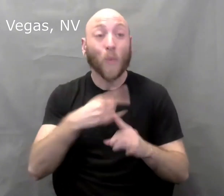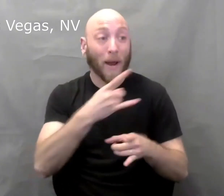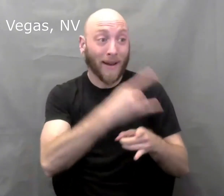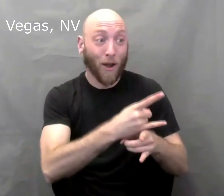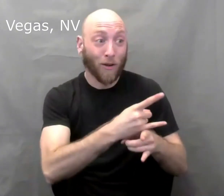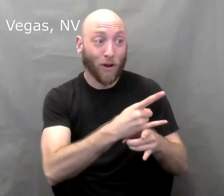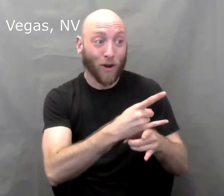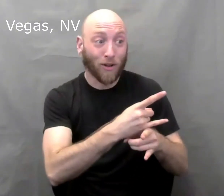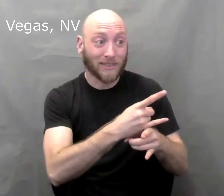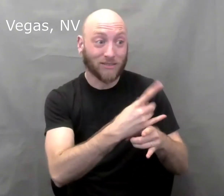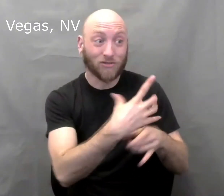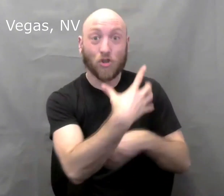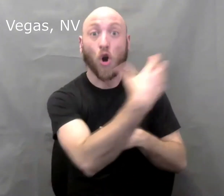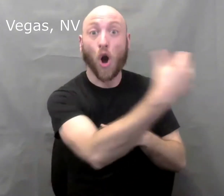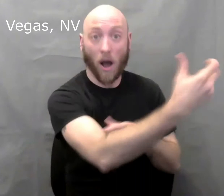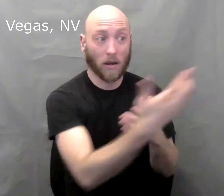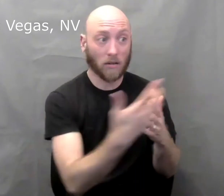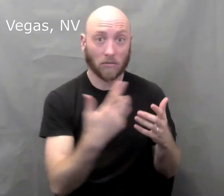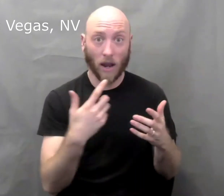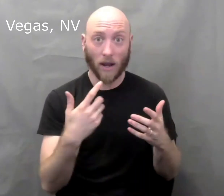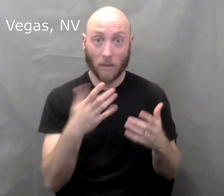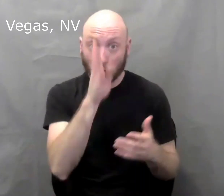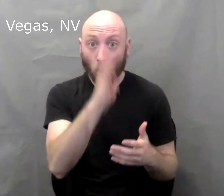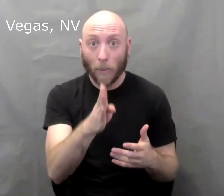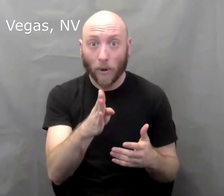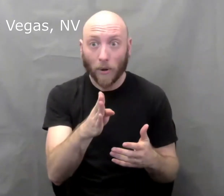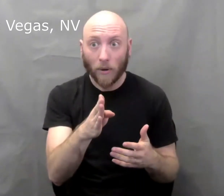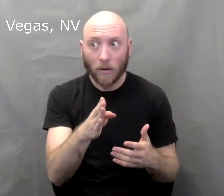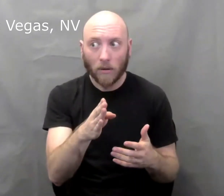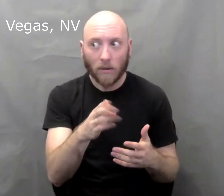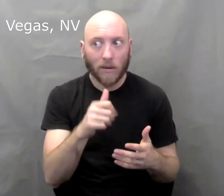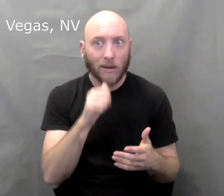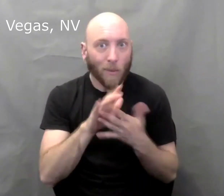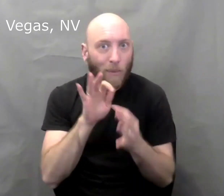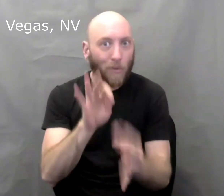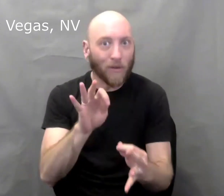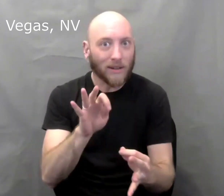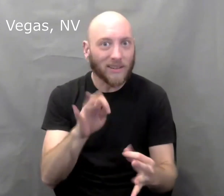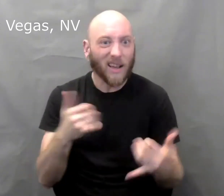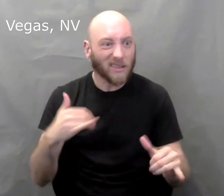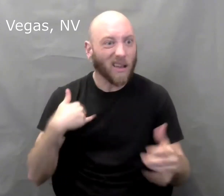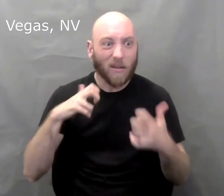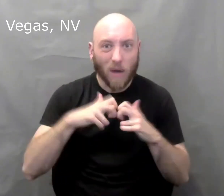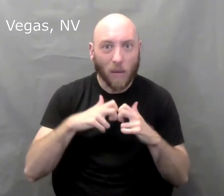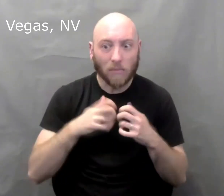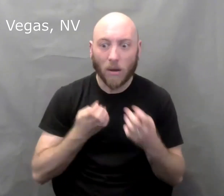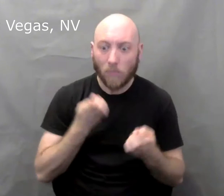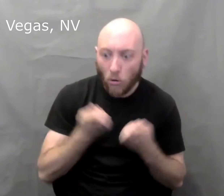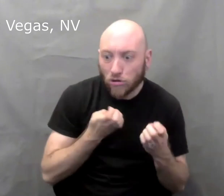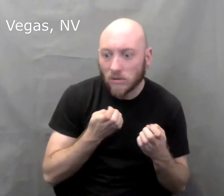this perfect person and I wasn't. So I had all these issues still. I had all these emotional issues and this trauma and all these things